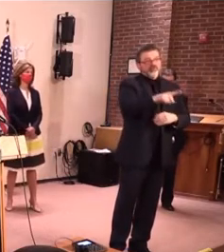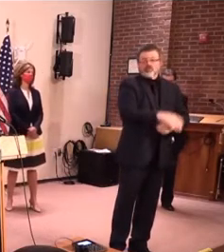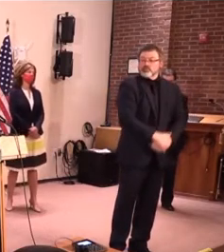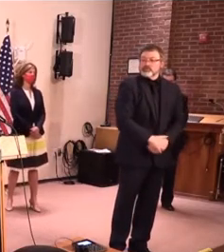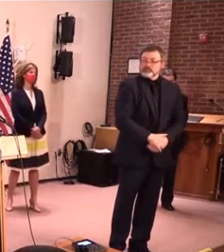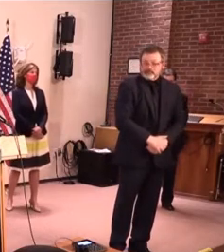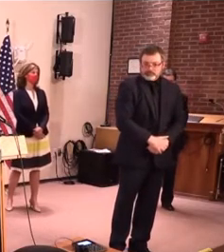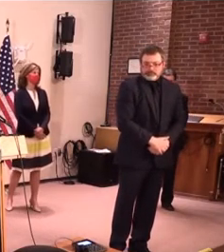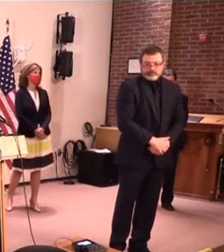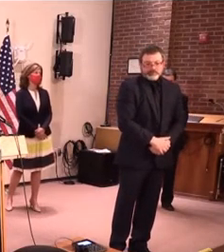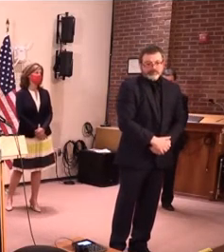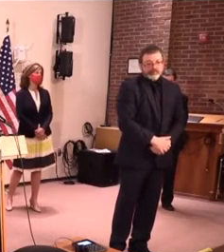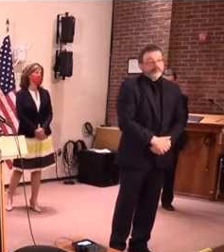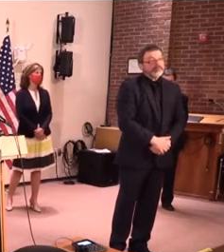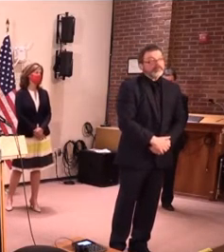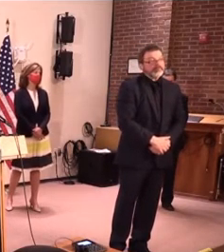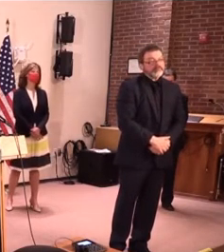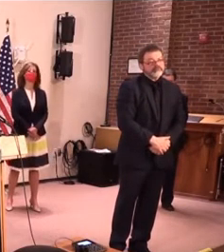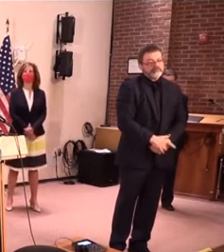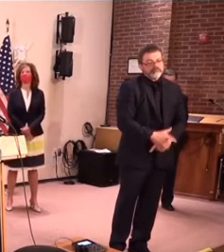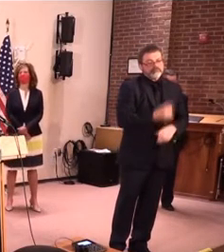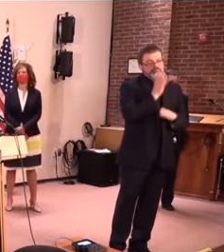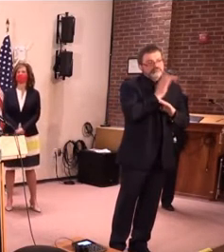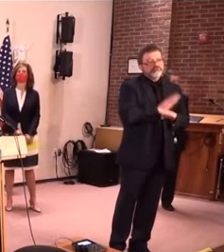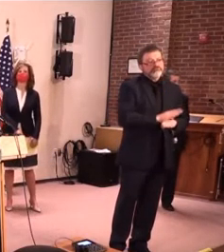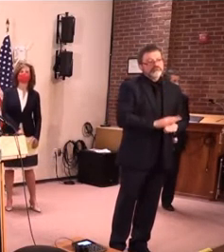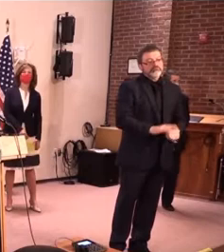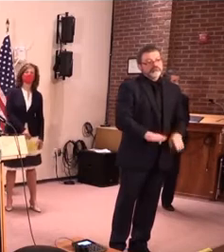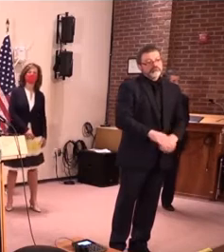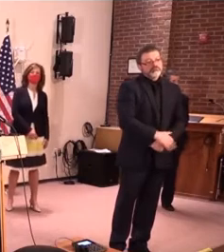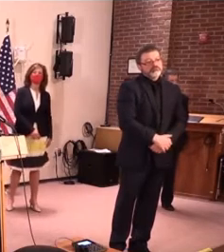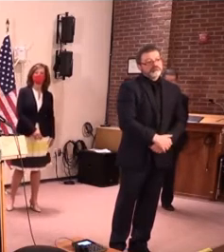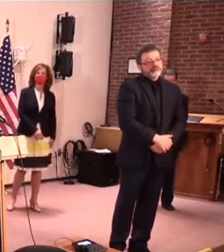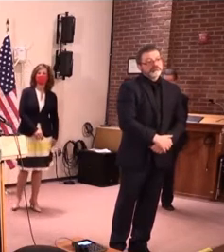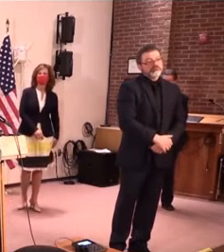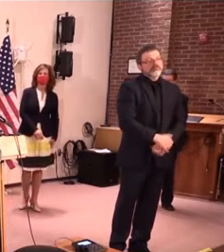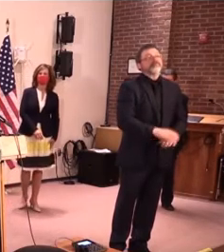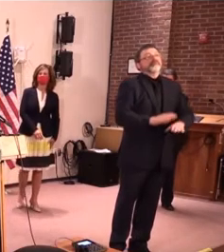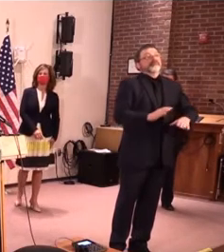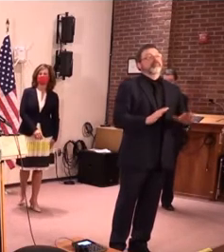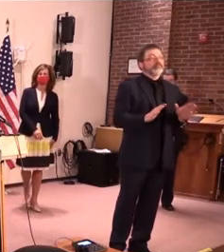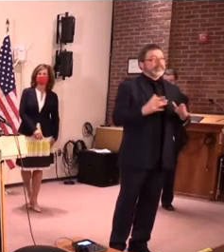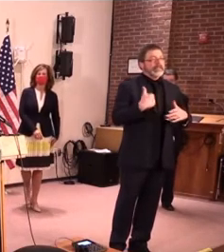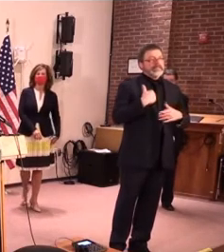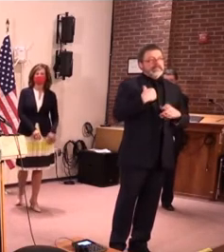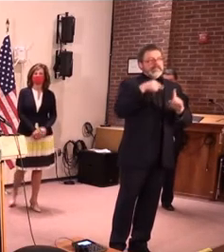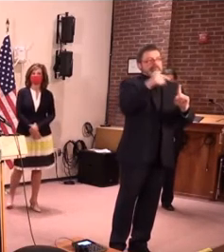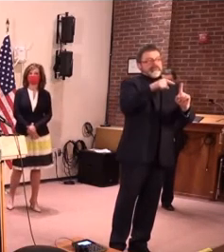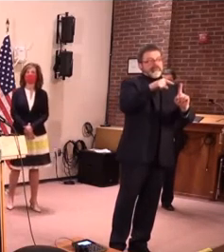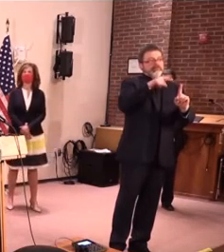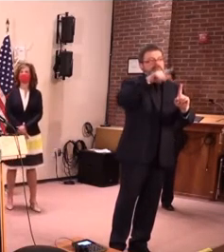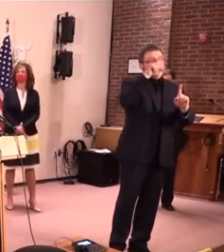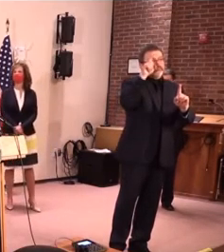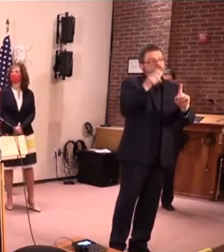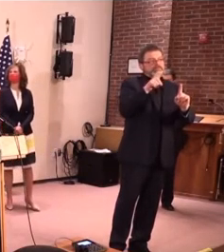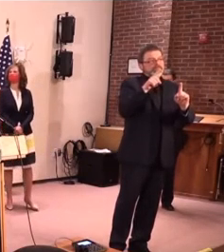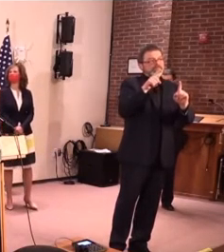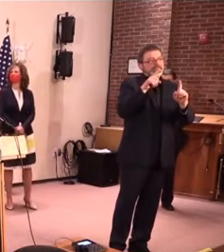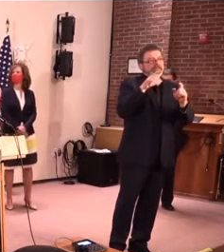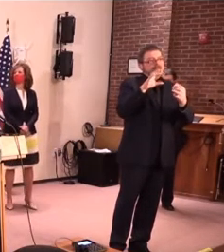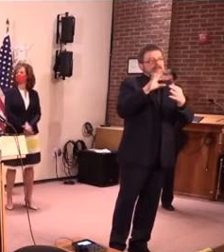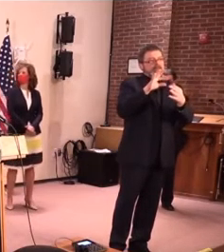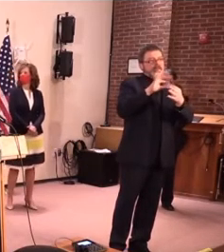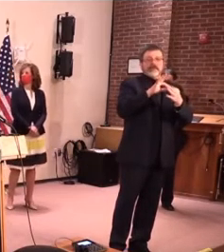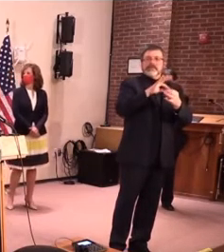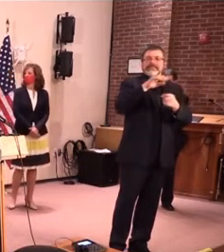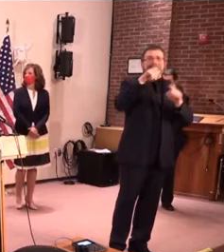Hi, I have a question about testing, and since Dr. Levine is not on the call, I'm hoping someone else might be able to answer. Yeah, Dr. Levine is actually